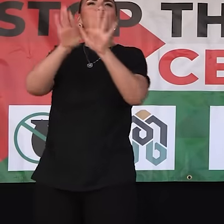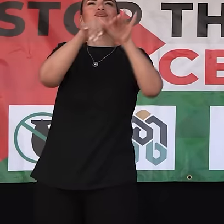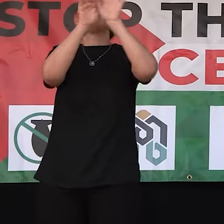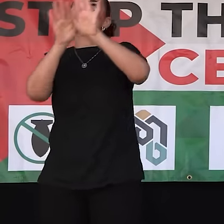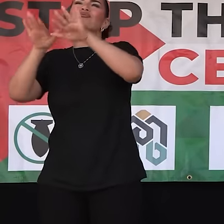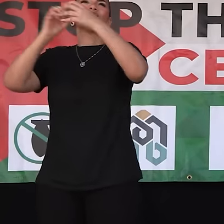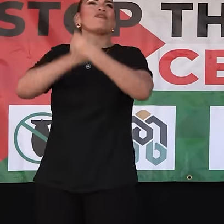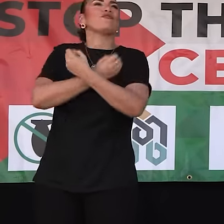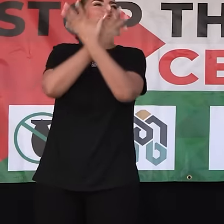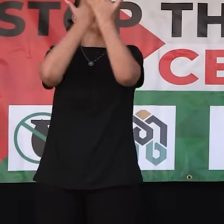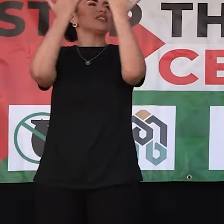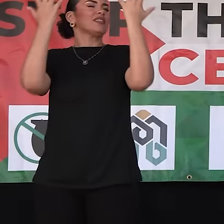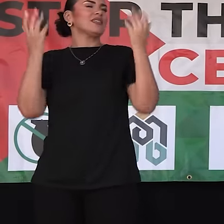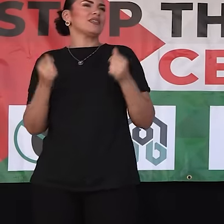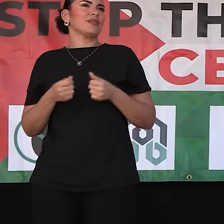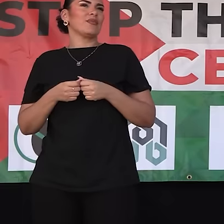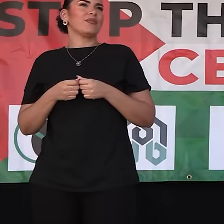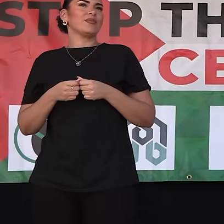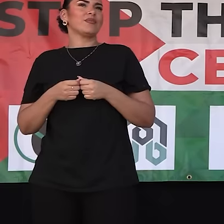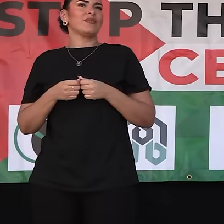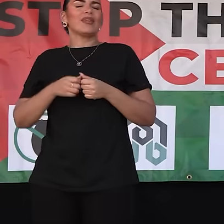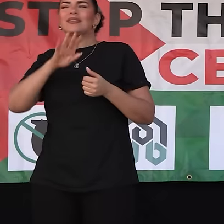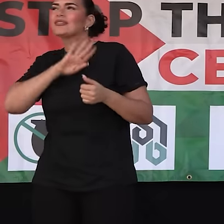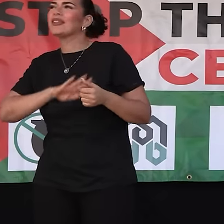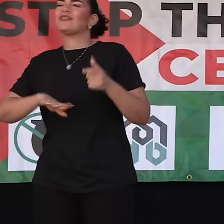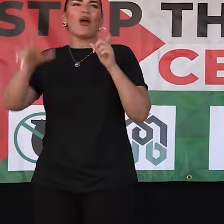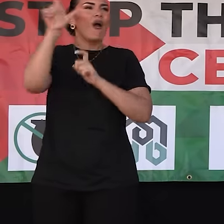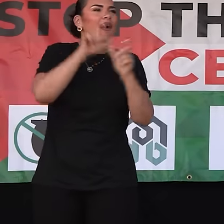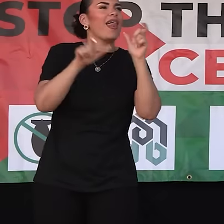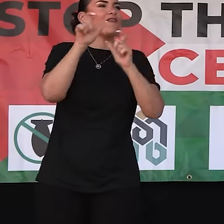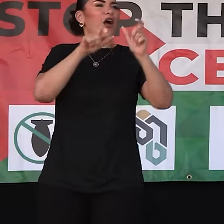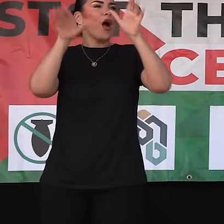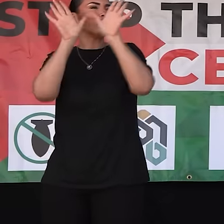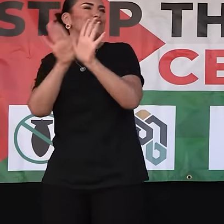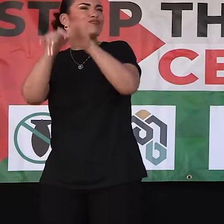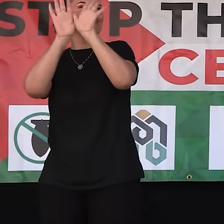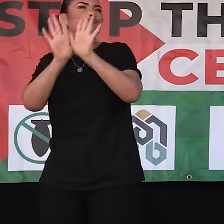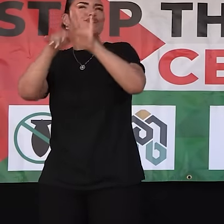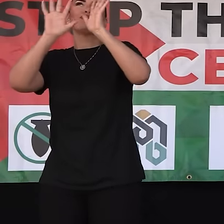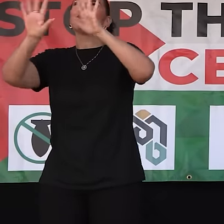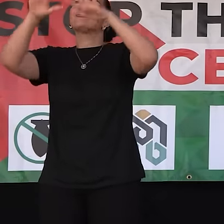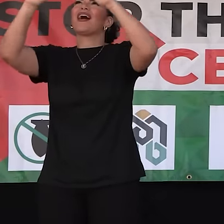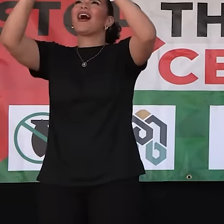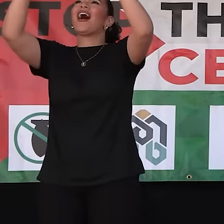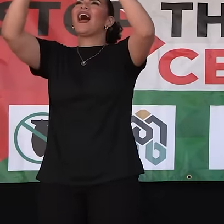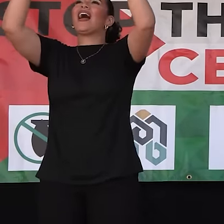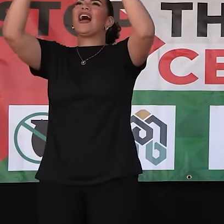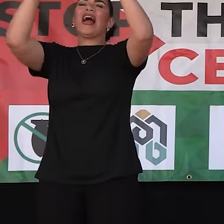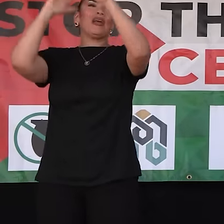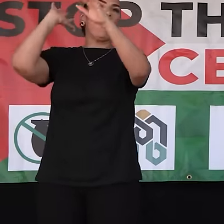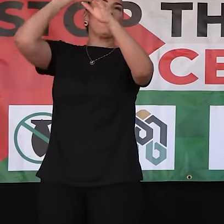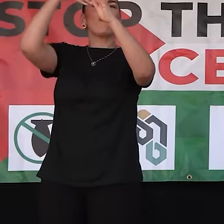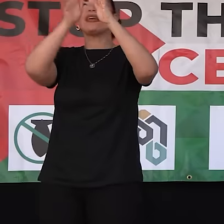butterflies, satisfied, colorful, and flapping sky high away from